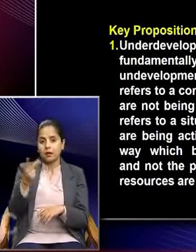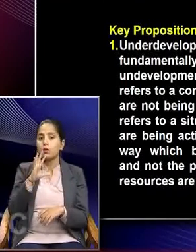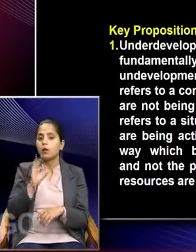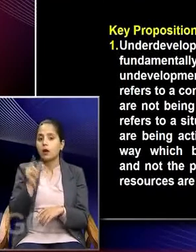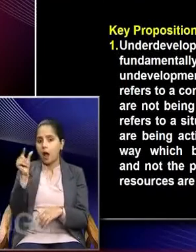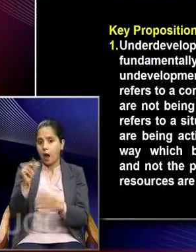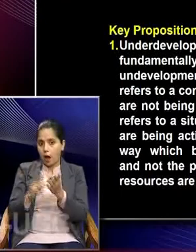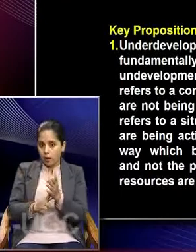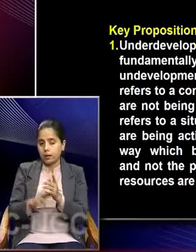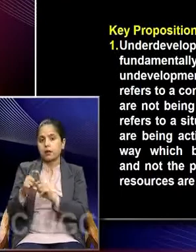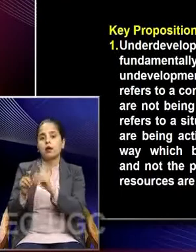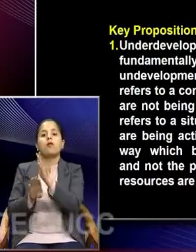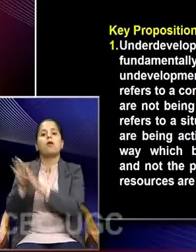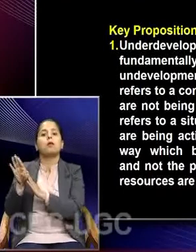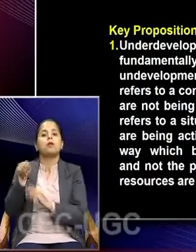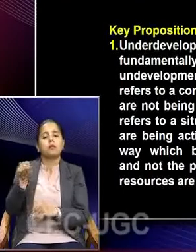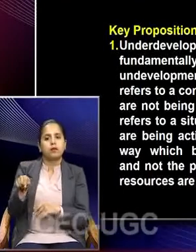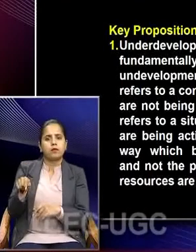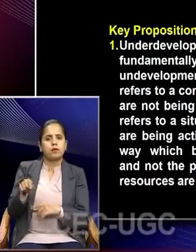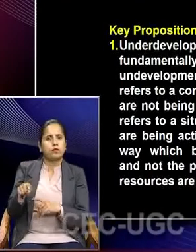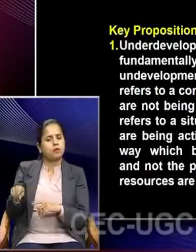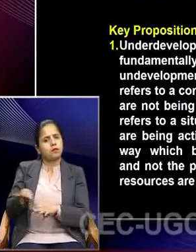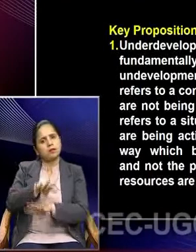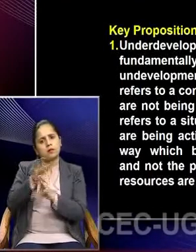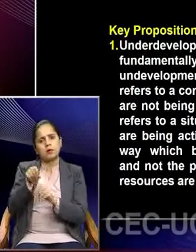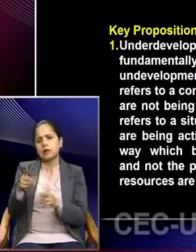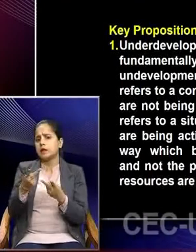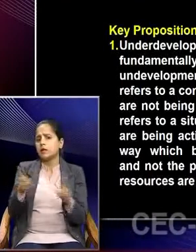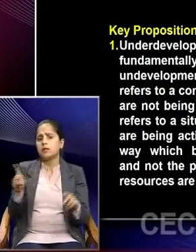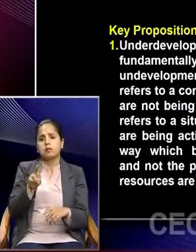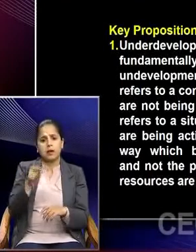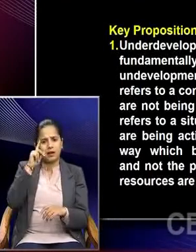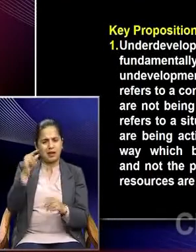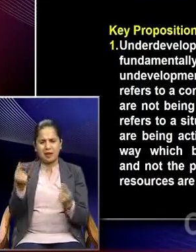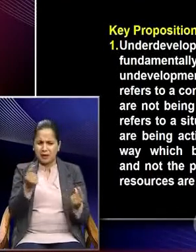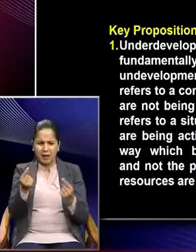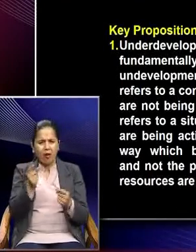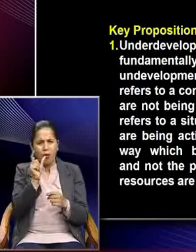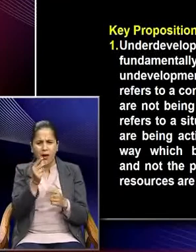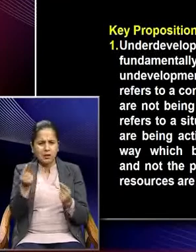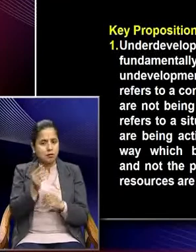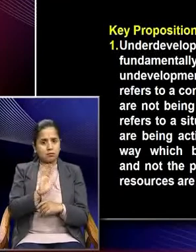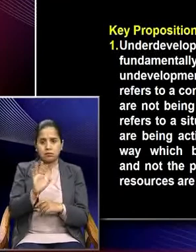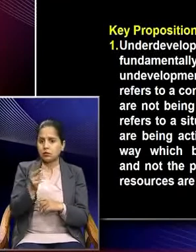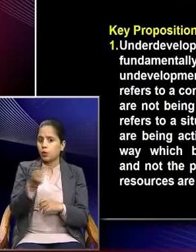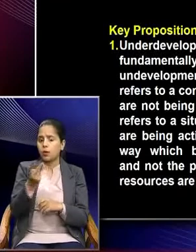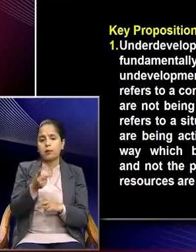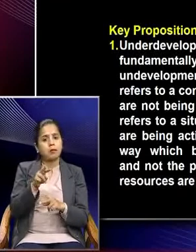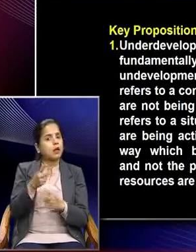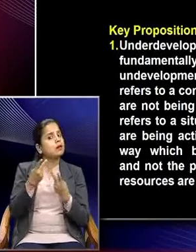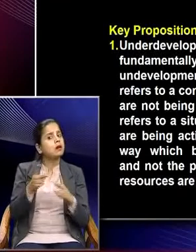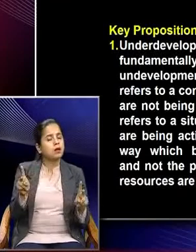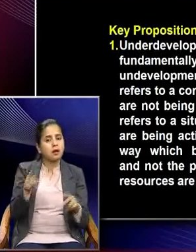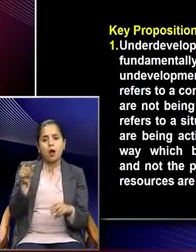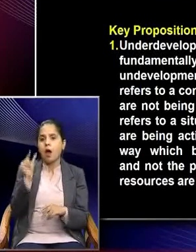about undevelopment, it has altogether a different meanings, right? It means